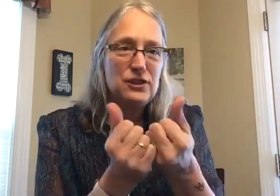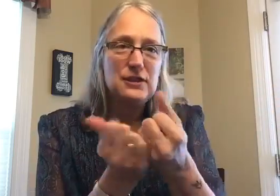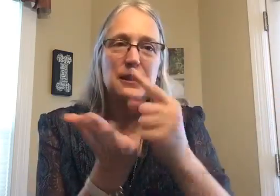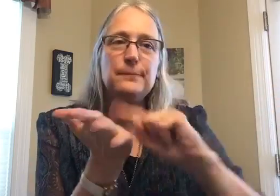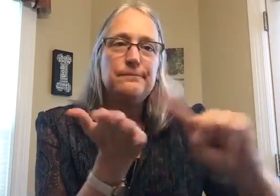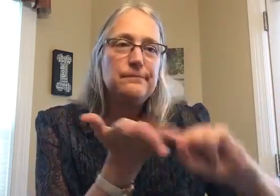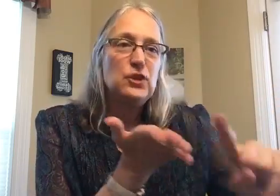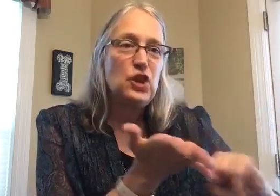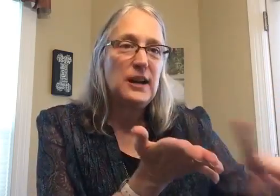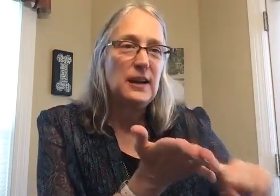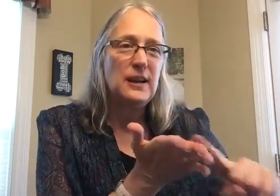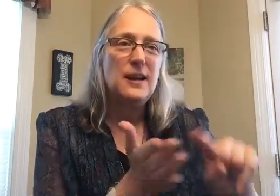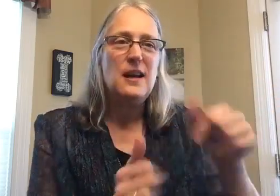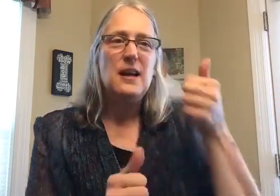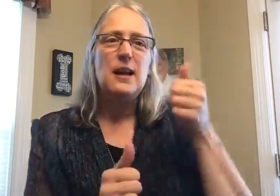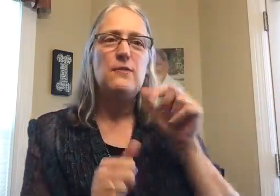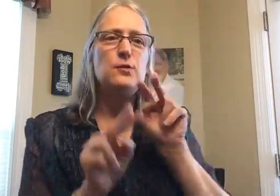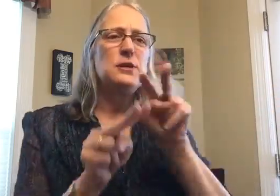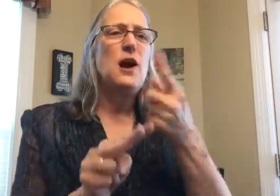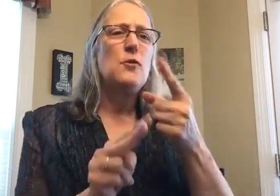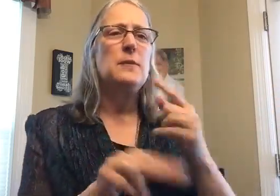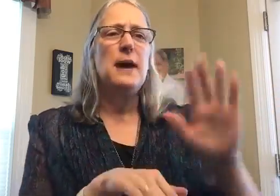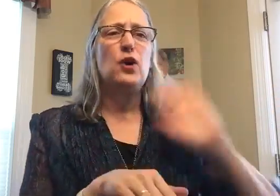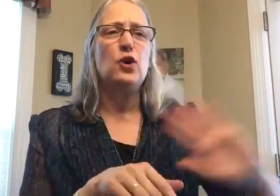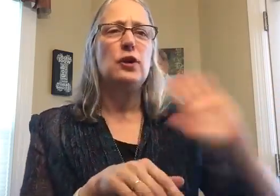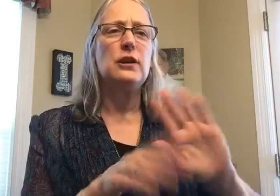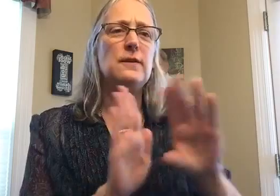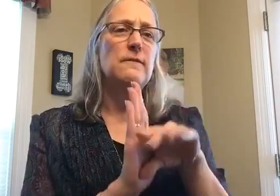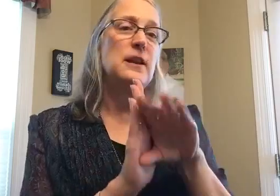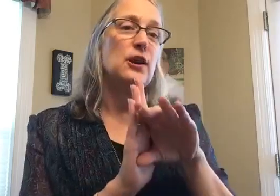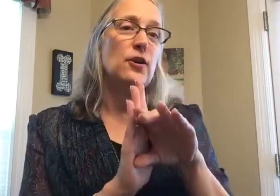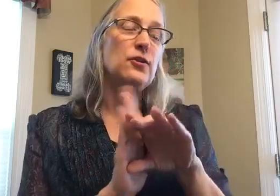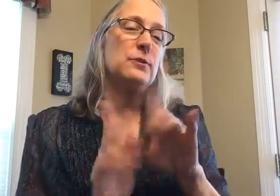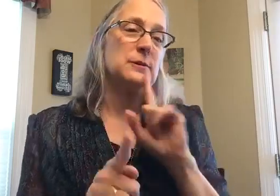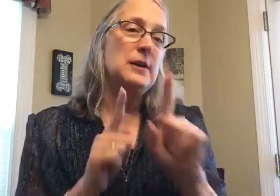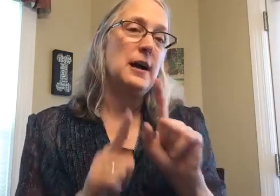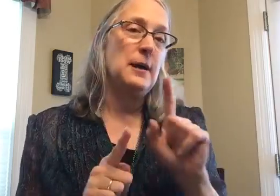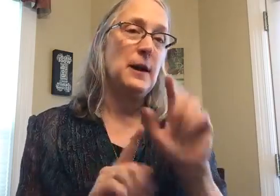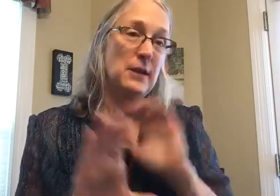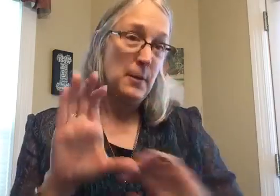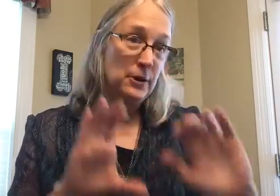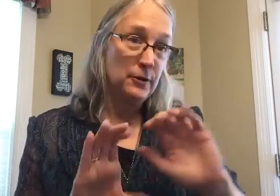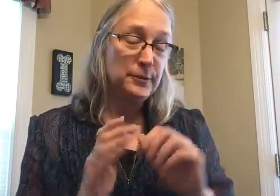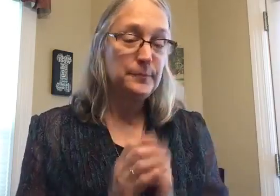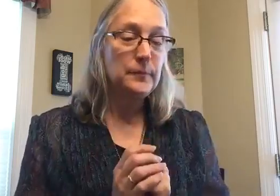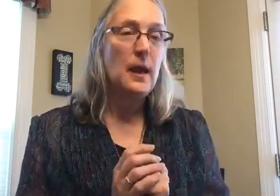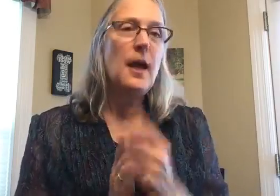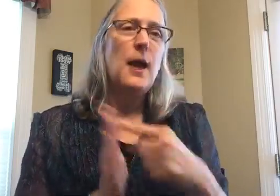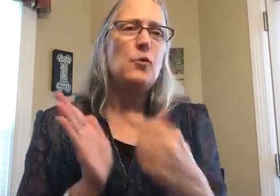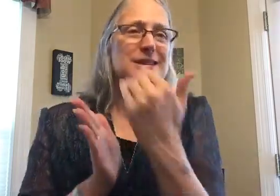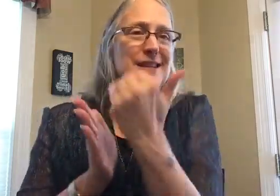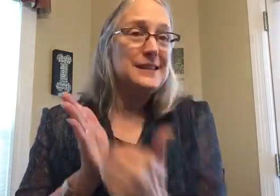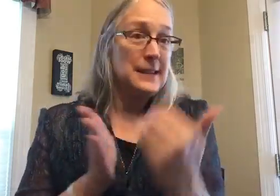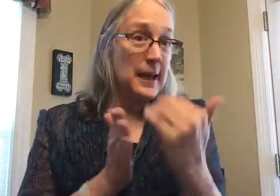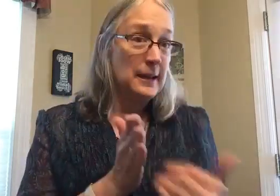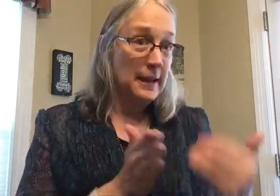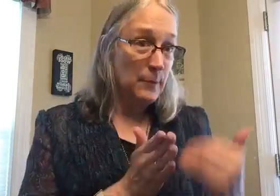agency checking. If you saw one of my earlier videos when I was talking about chemicals and what's listed on a label,